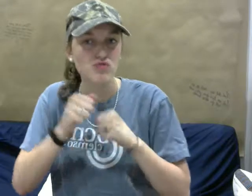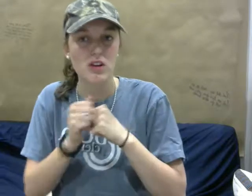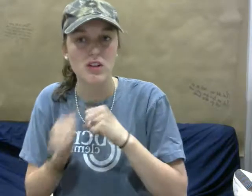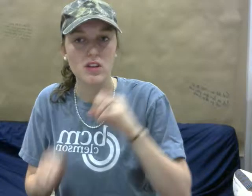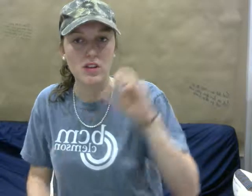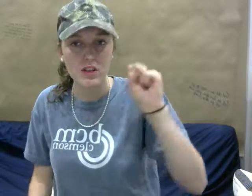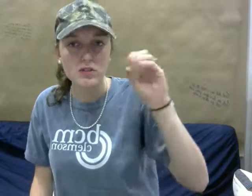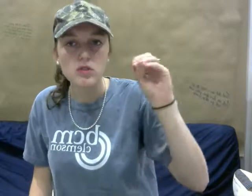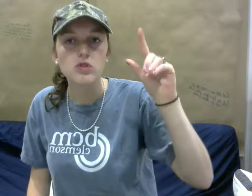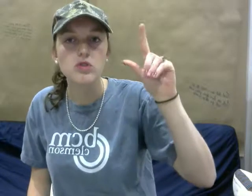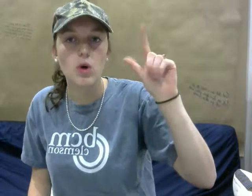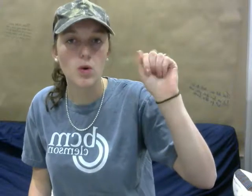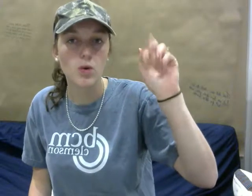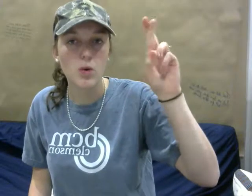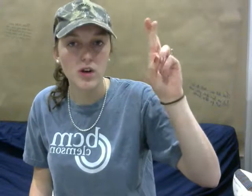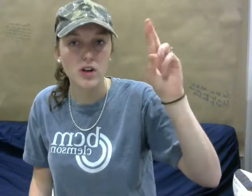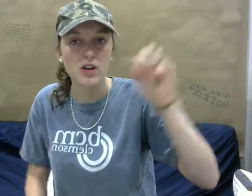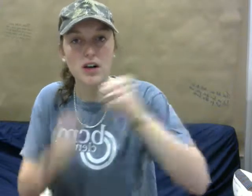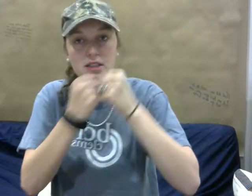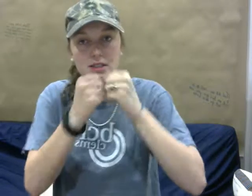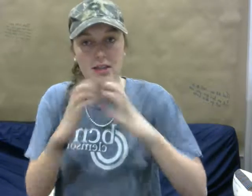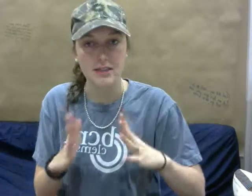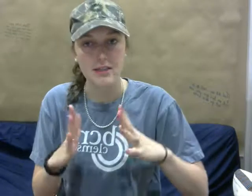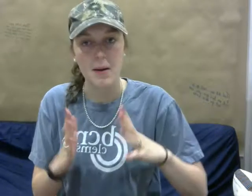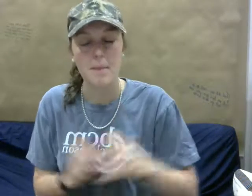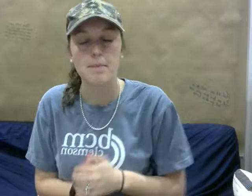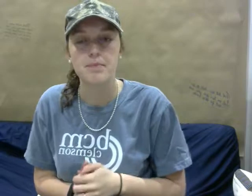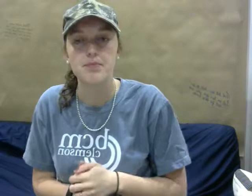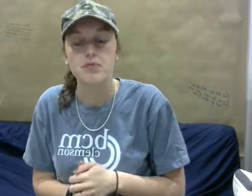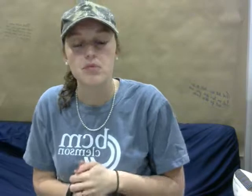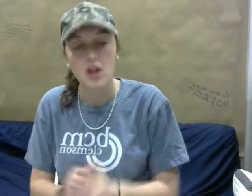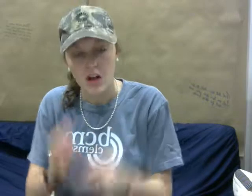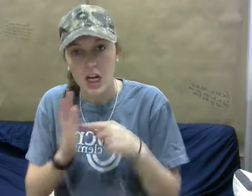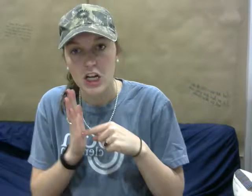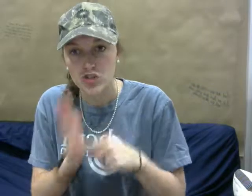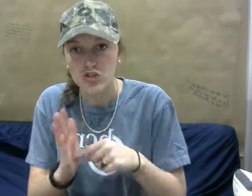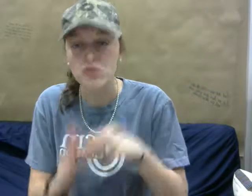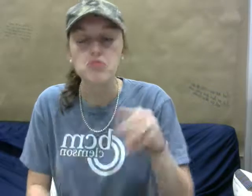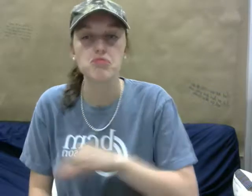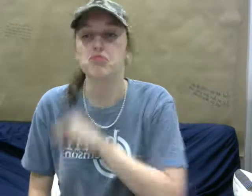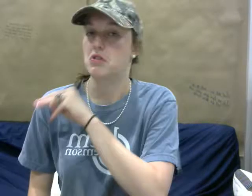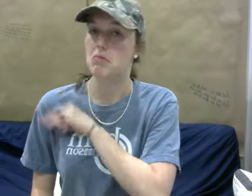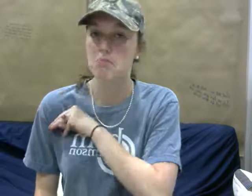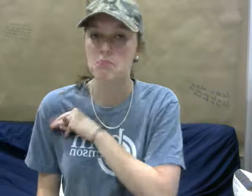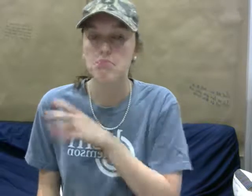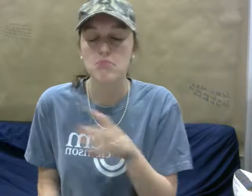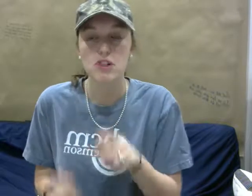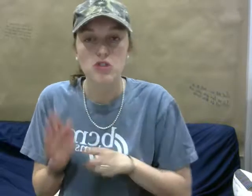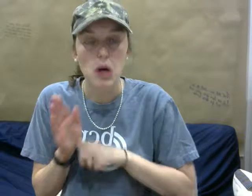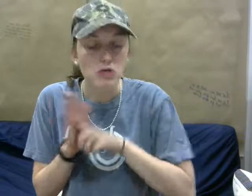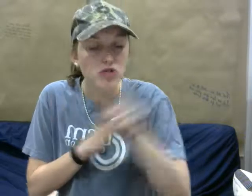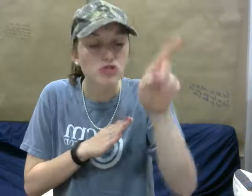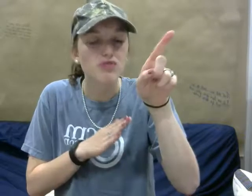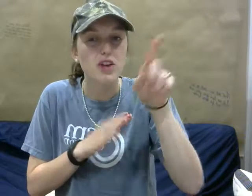out why we explore it, and introduce the European missions launched on a quest to further investigate our local celestial